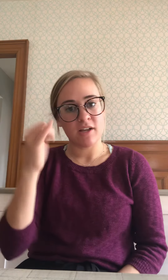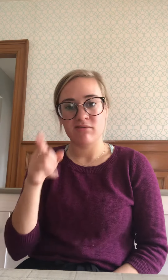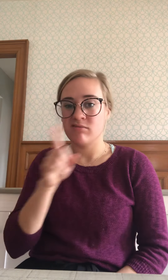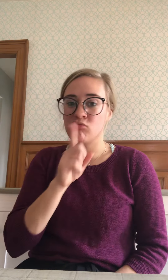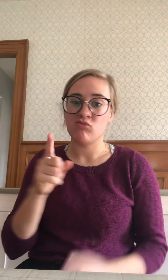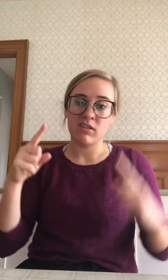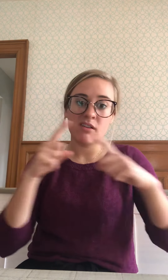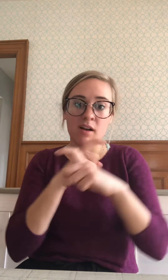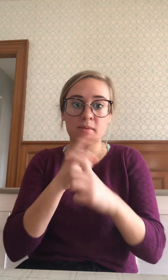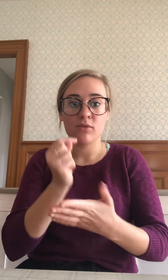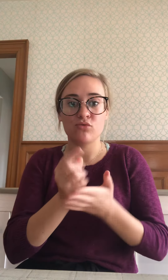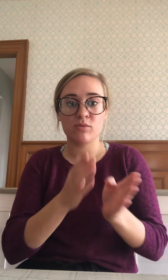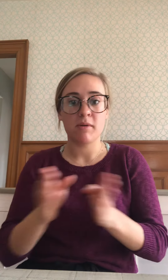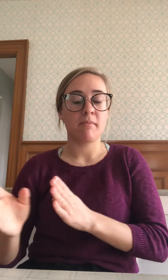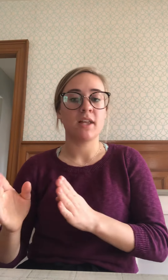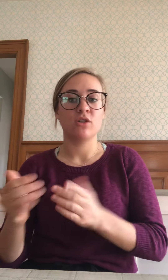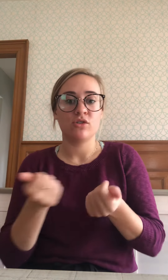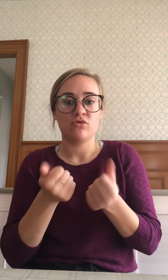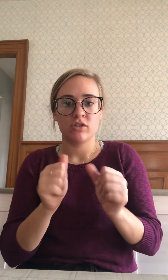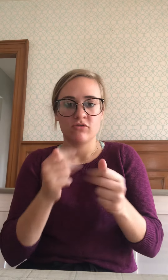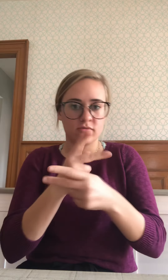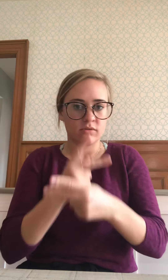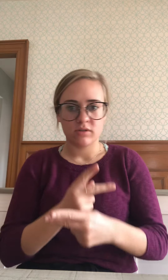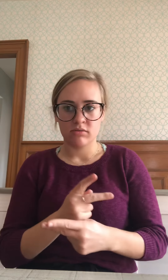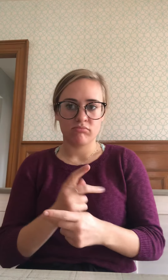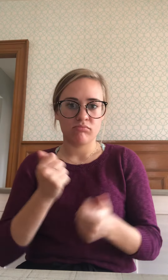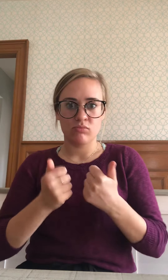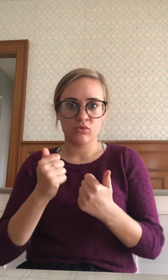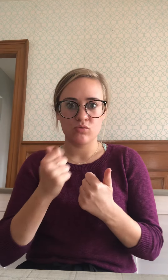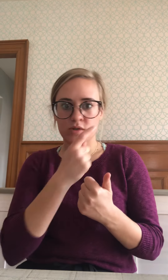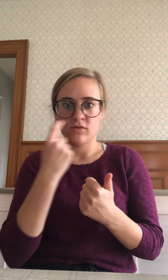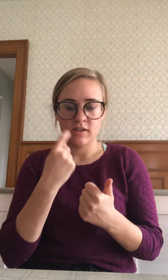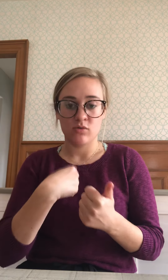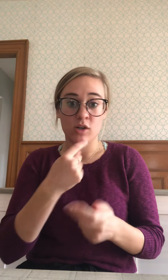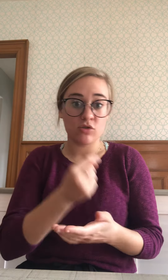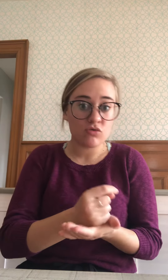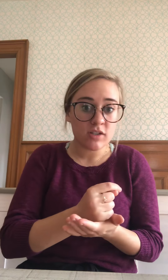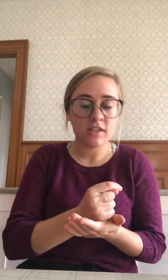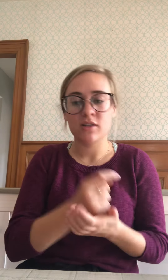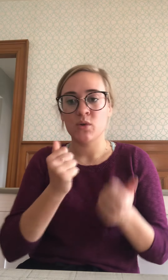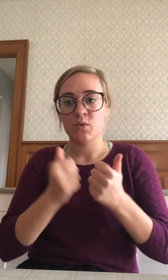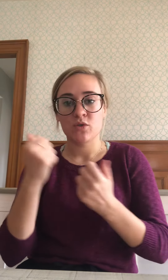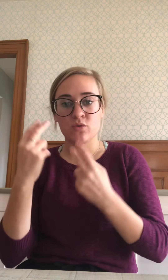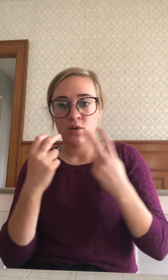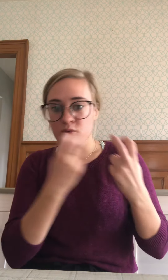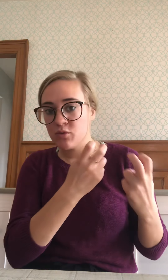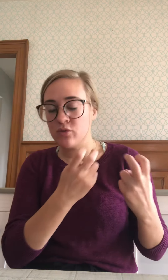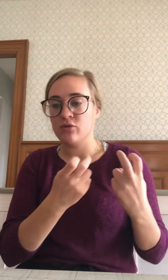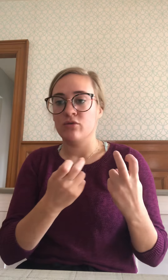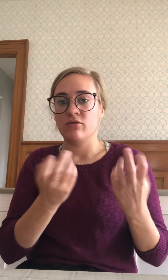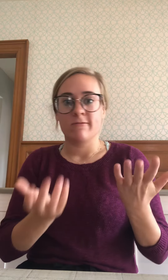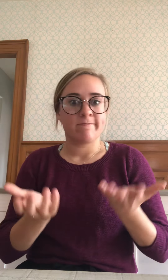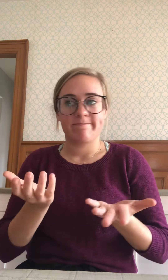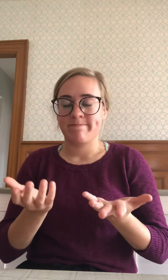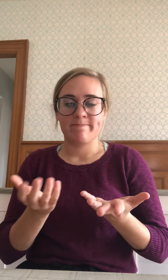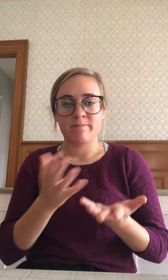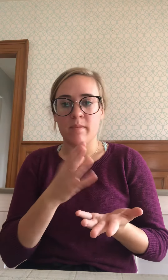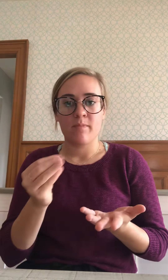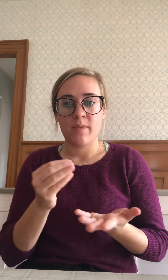complicated treatment plan, trying to decide which teeth you're going to treat, removing the other supernumerary teeth, and then possibly trying to